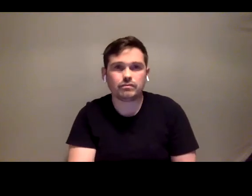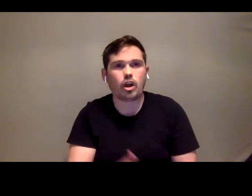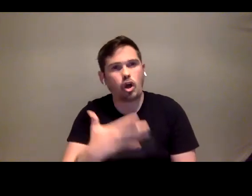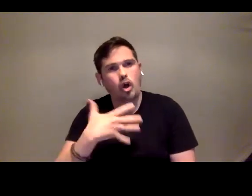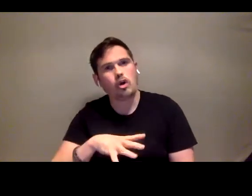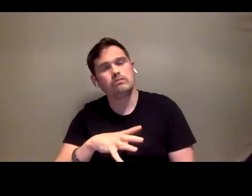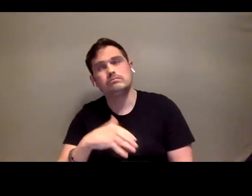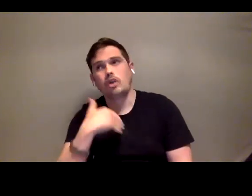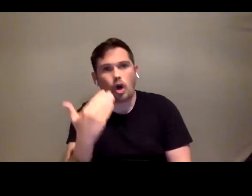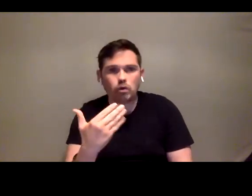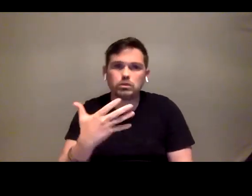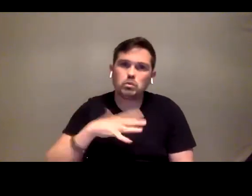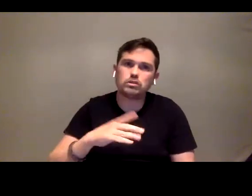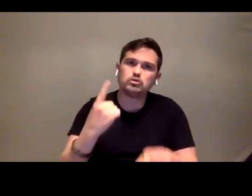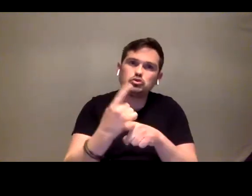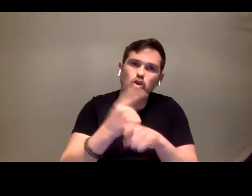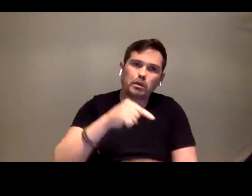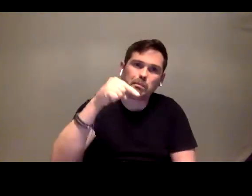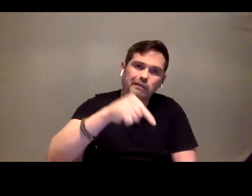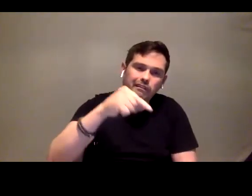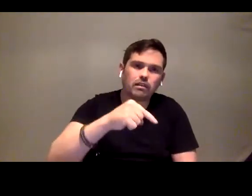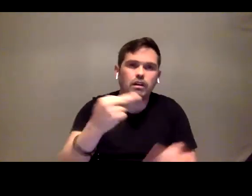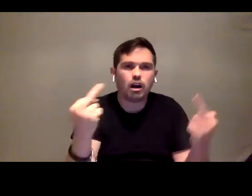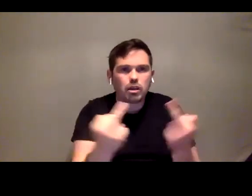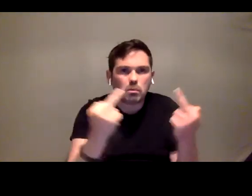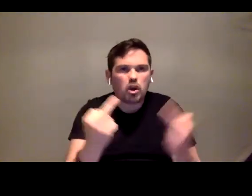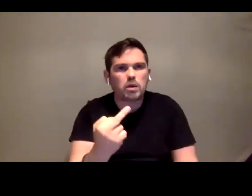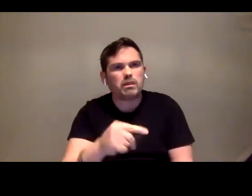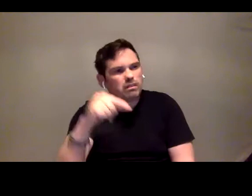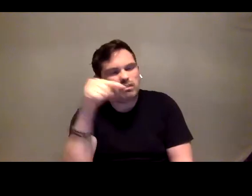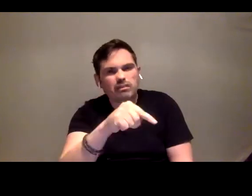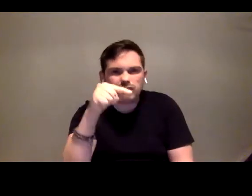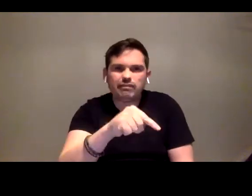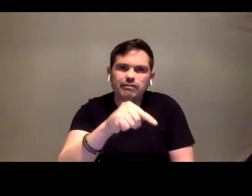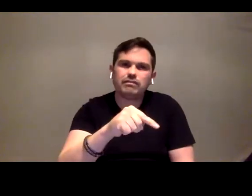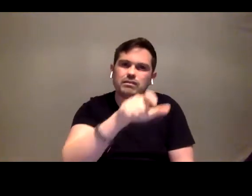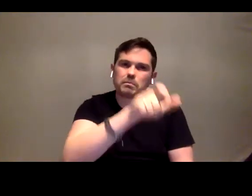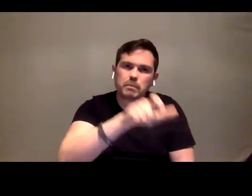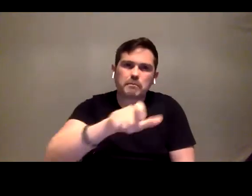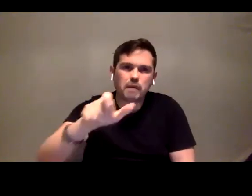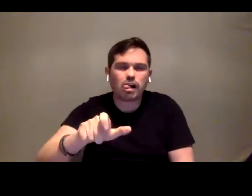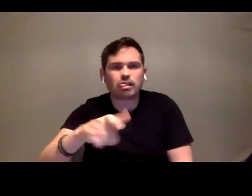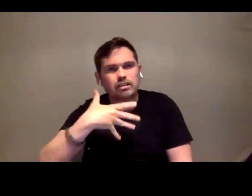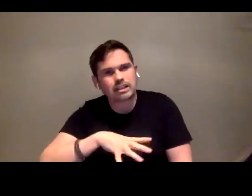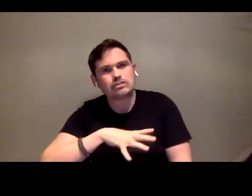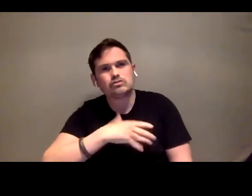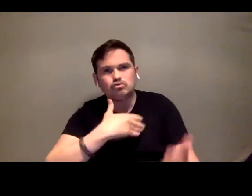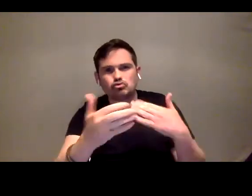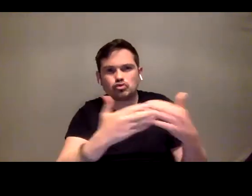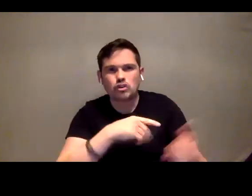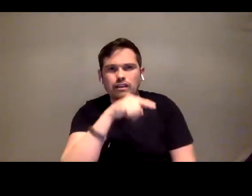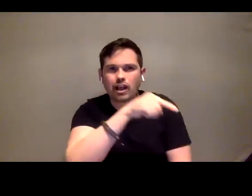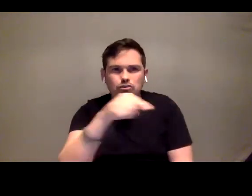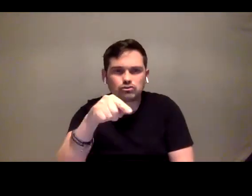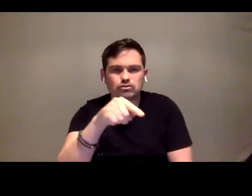about unemployed people and how do we tackle unemployment. But the thing we're actually, the biggest problem of the last decade isn't